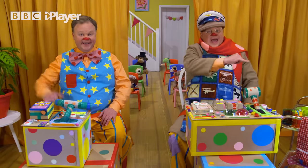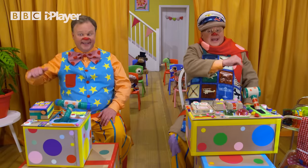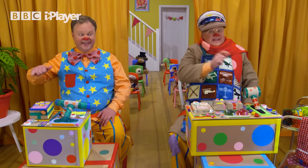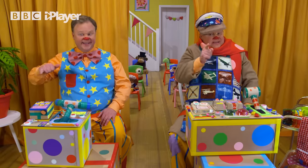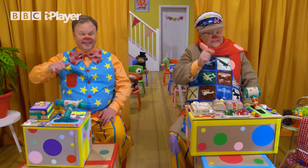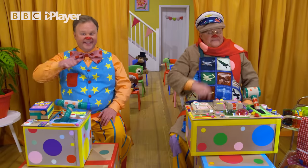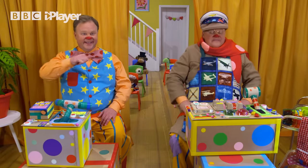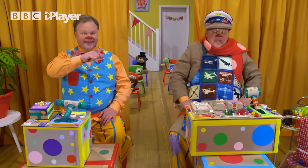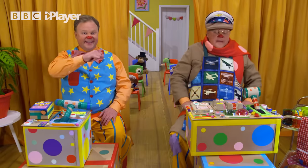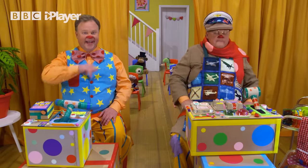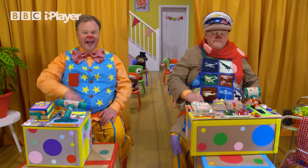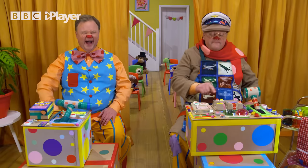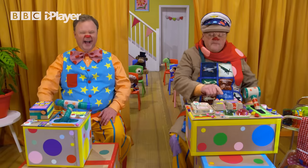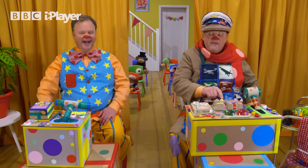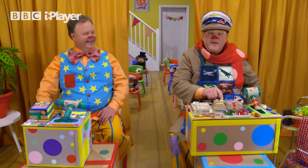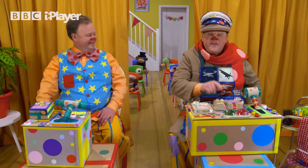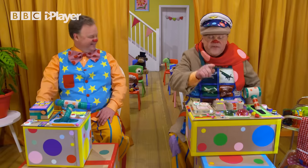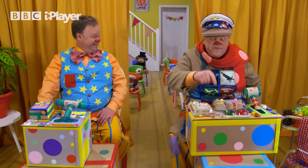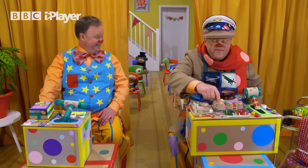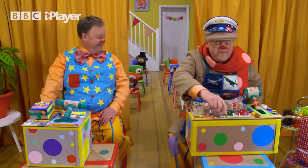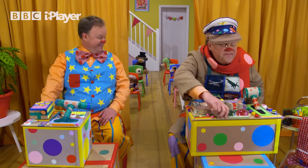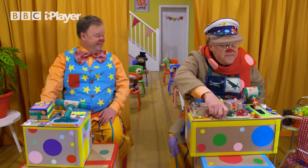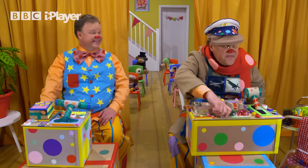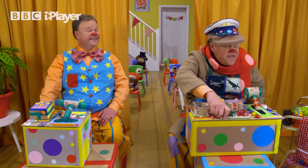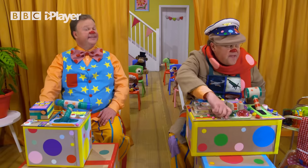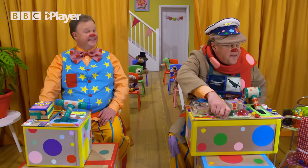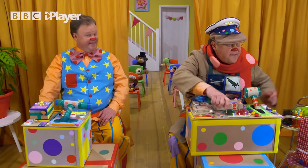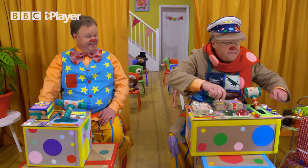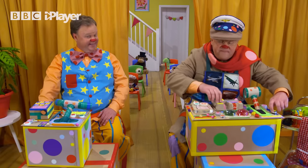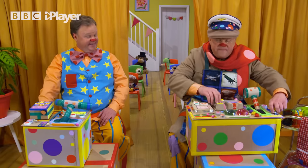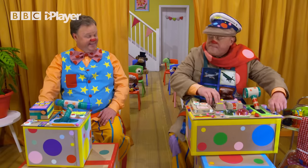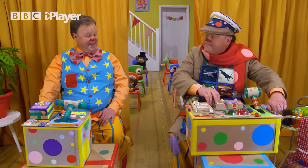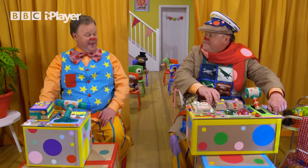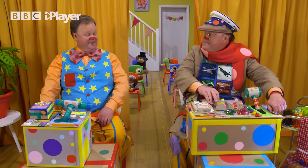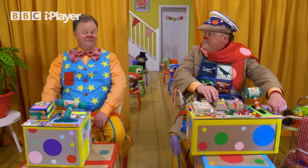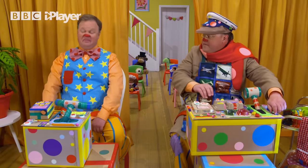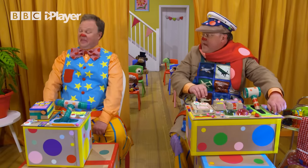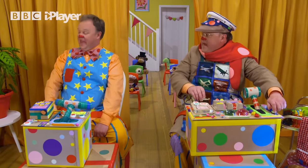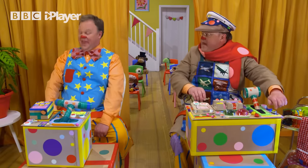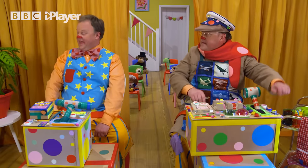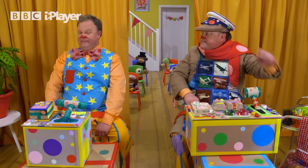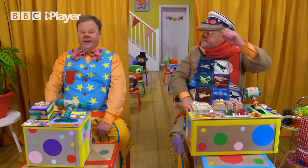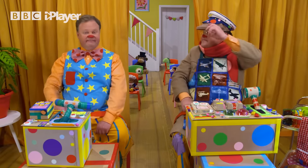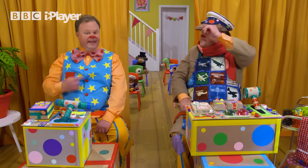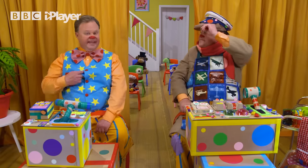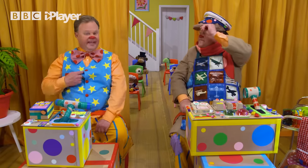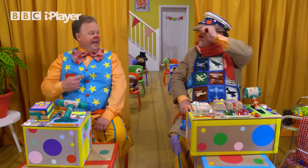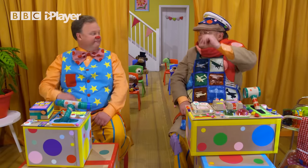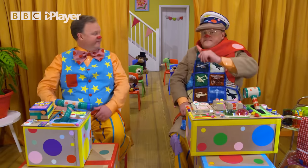aeroplane. Very good. Are you going to make an announcement, Mr. Tumble? Yeah. Well, me?